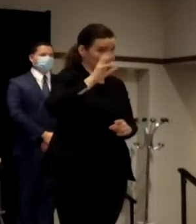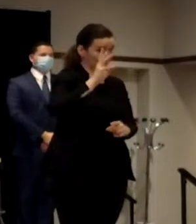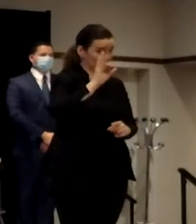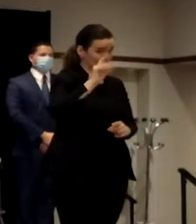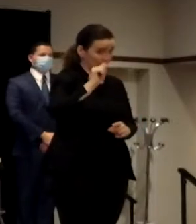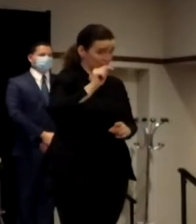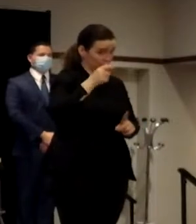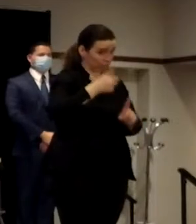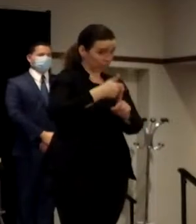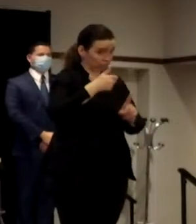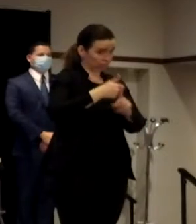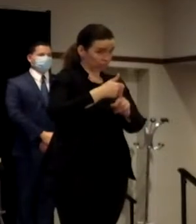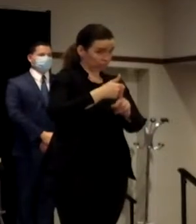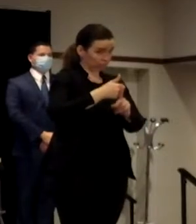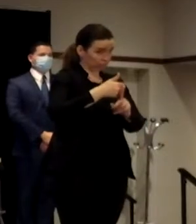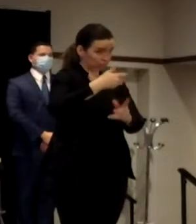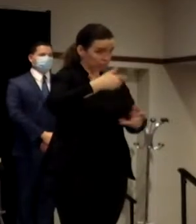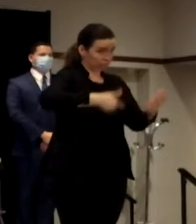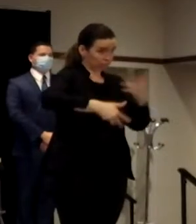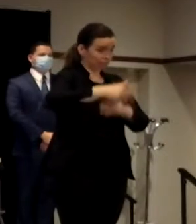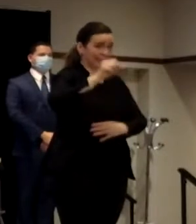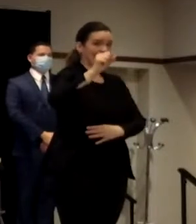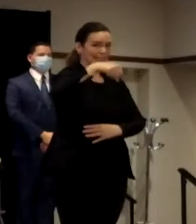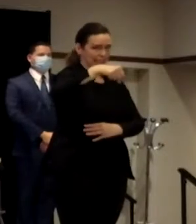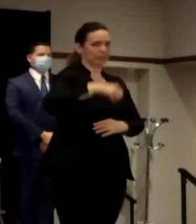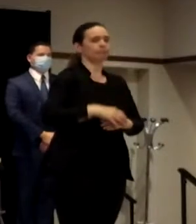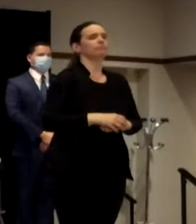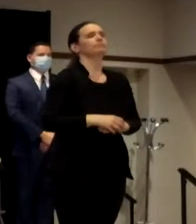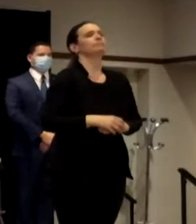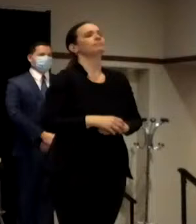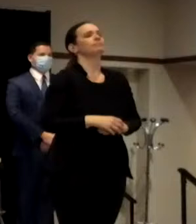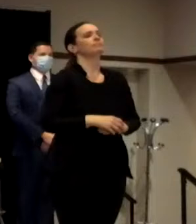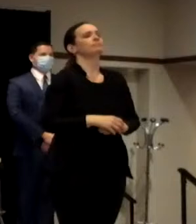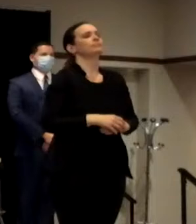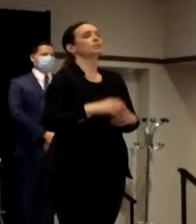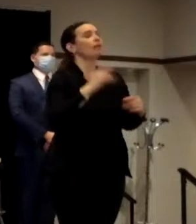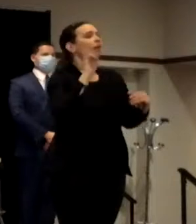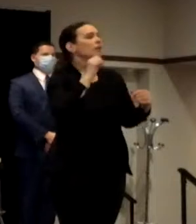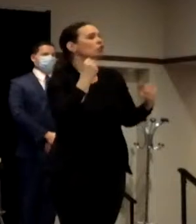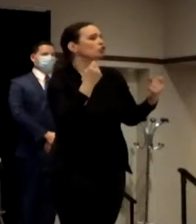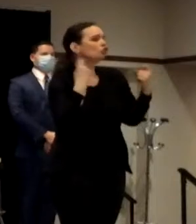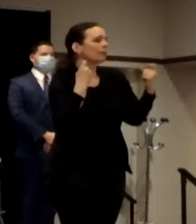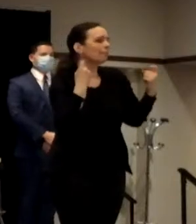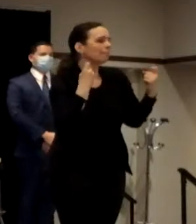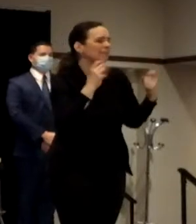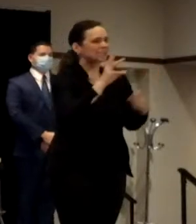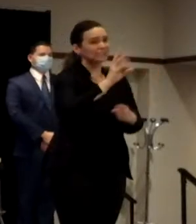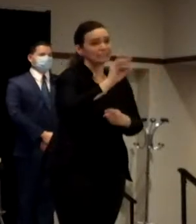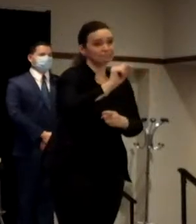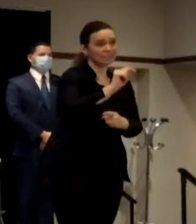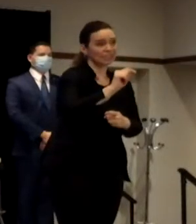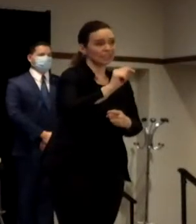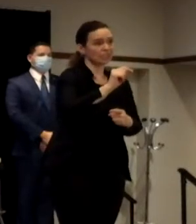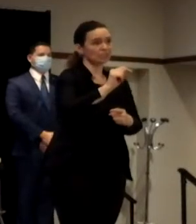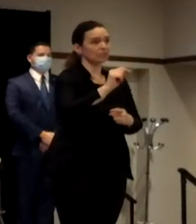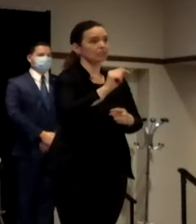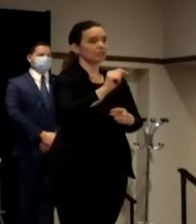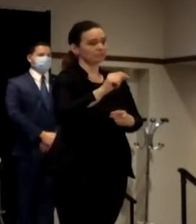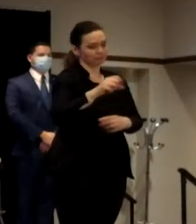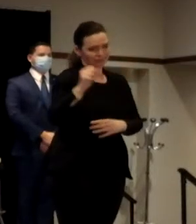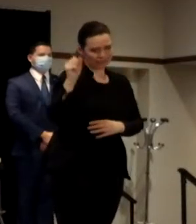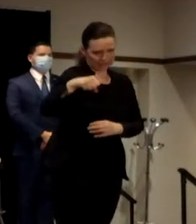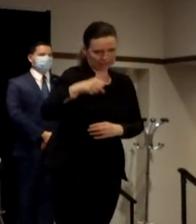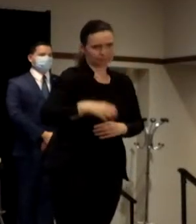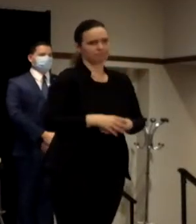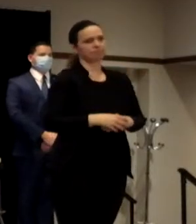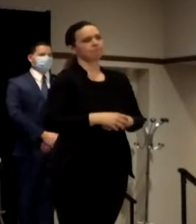Gym class, students can now be 6 feet apart instead of 12, correct? Yep. are districts mandated to jump in on this policy, or as